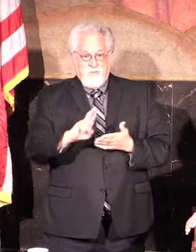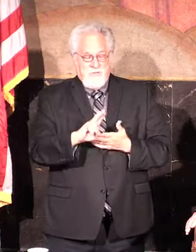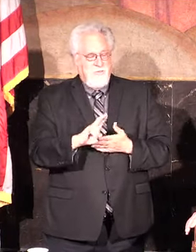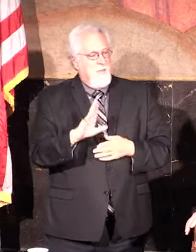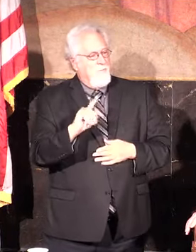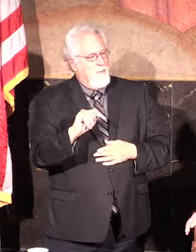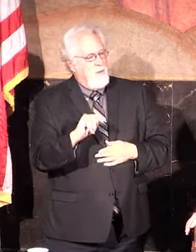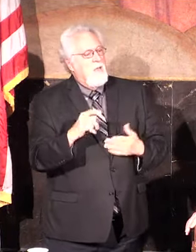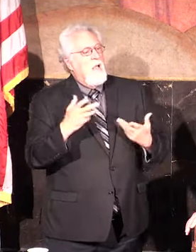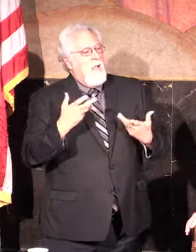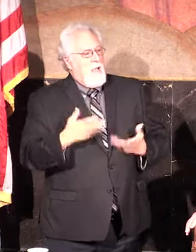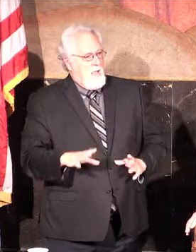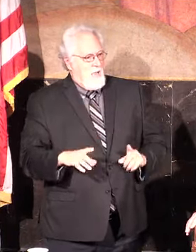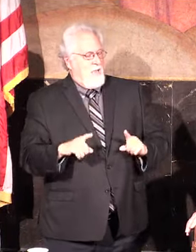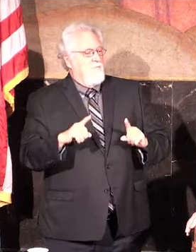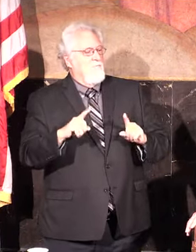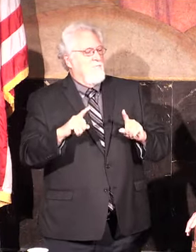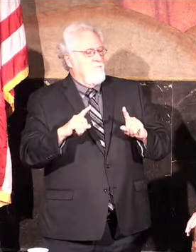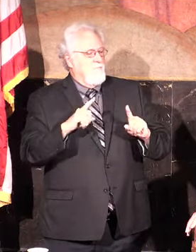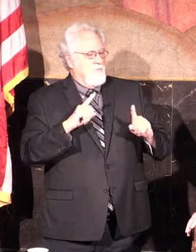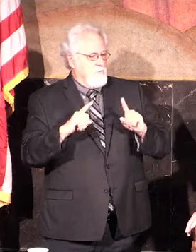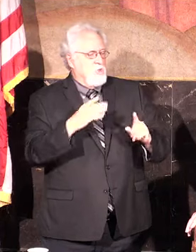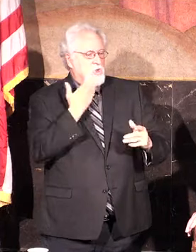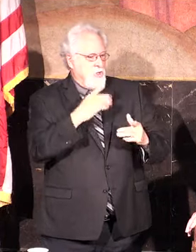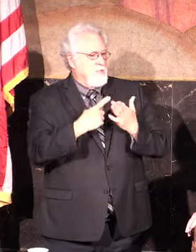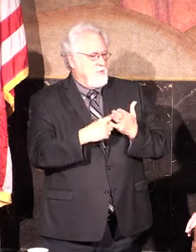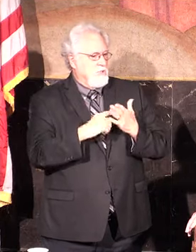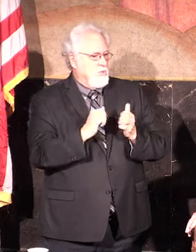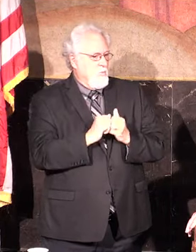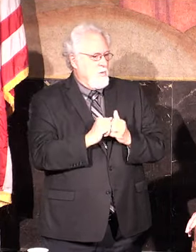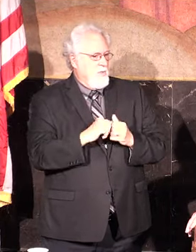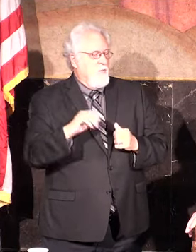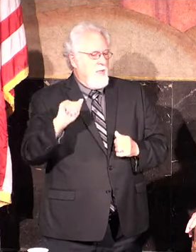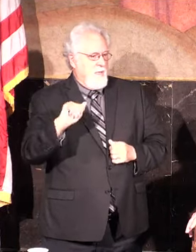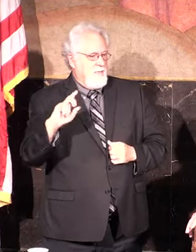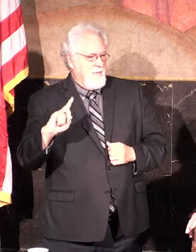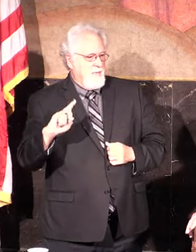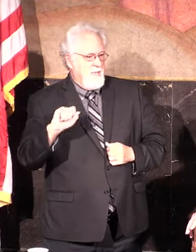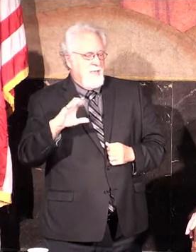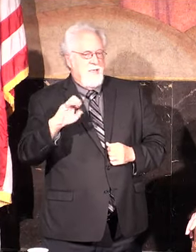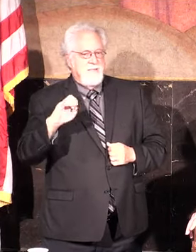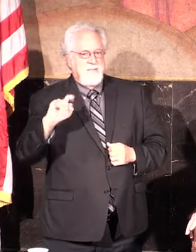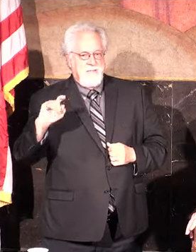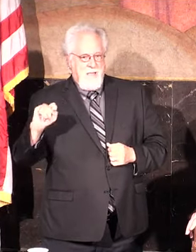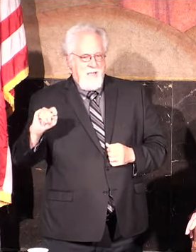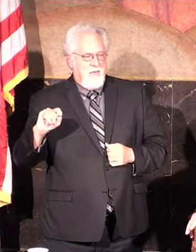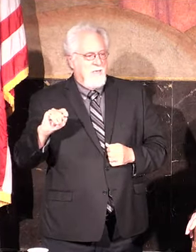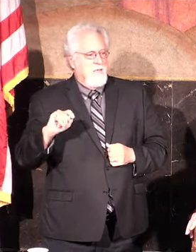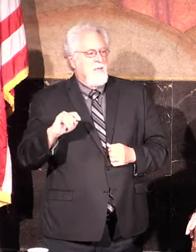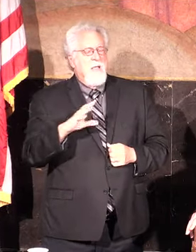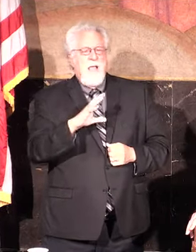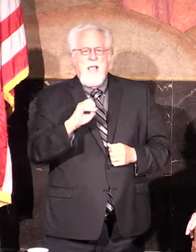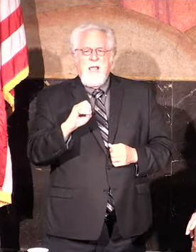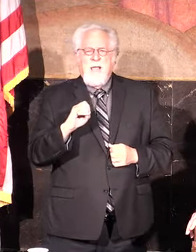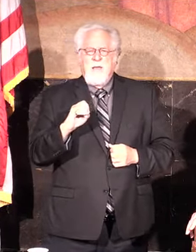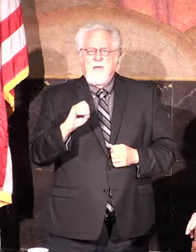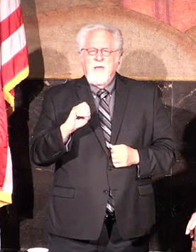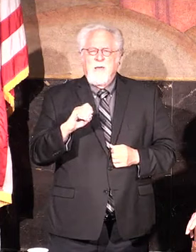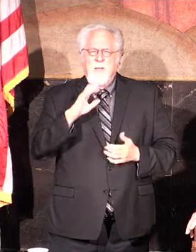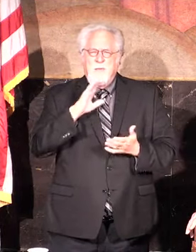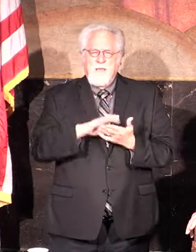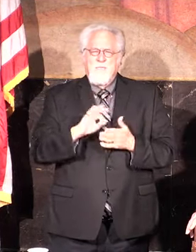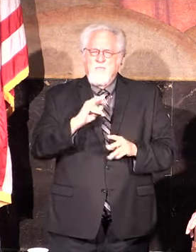But I have had an opportunity to have very good discussions with the athletic director, Scott Woodward. And what I believe, and I think